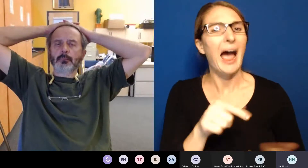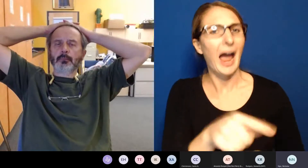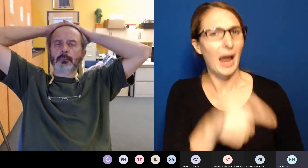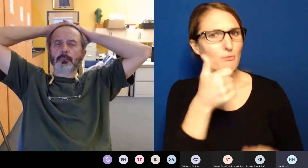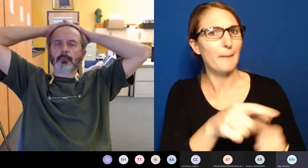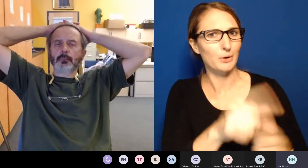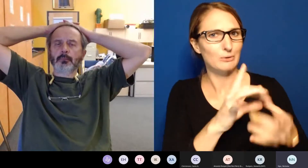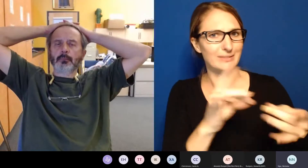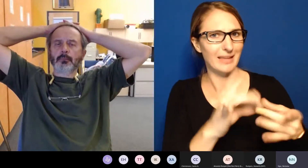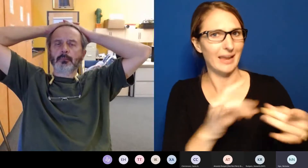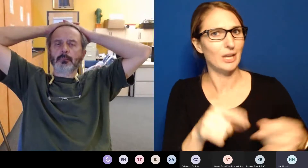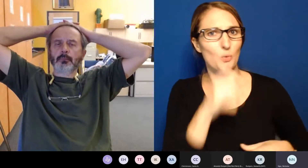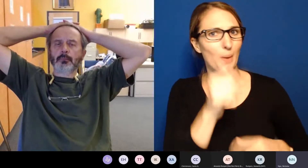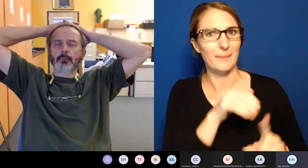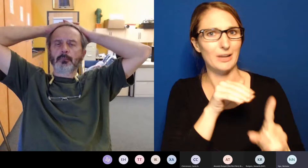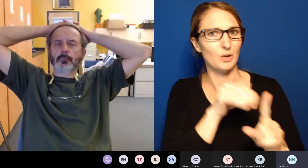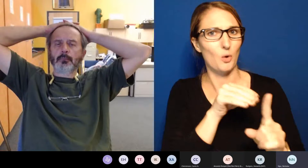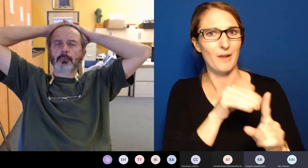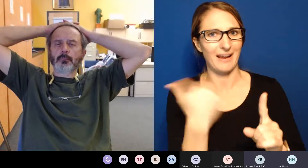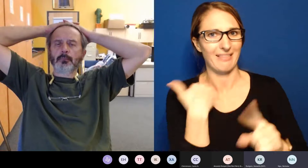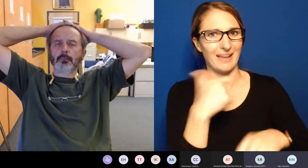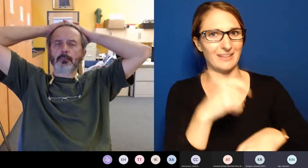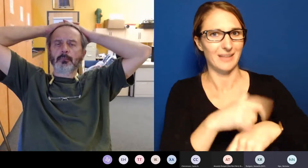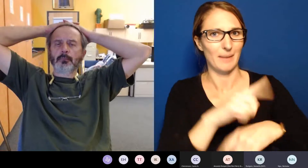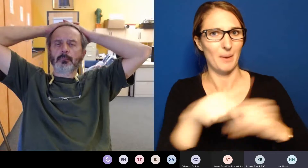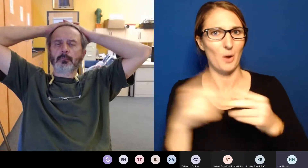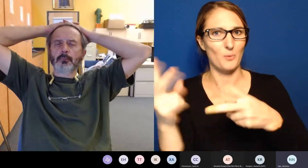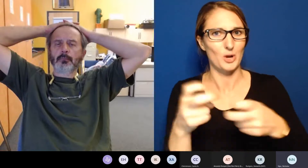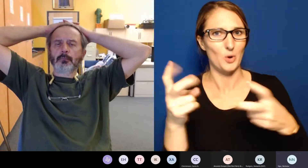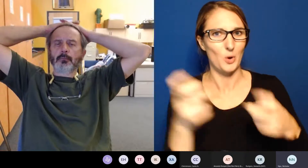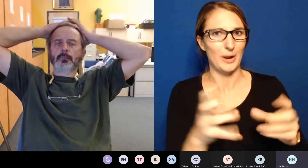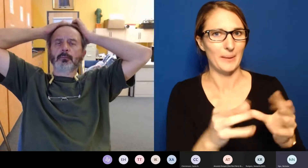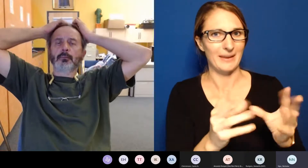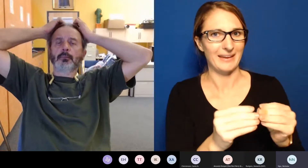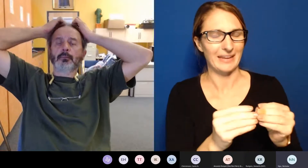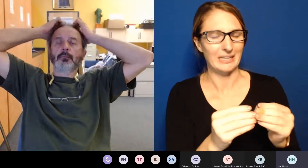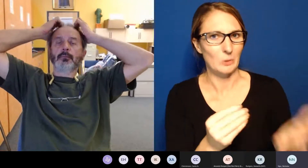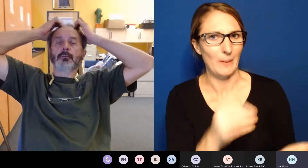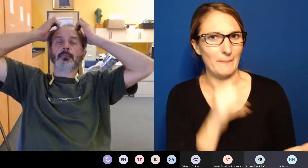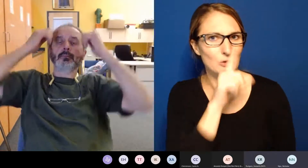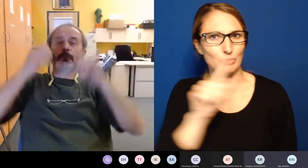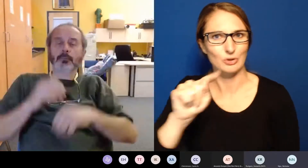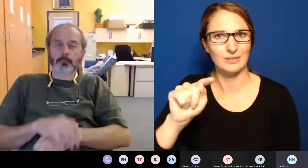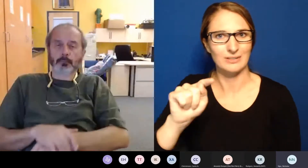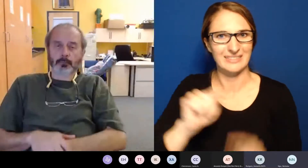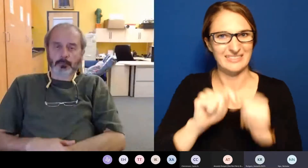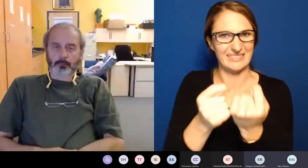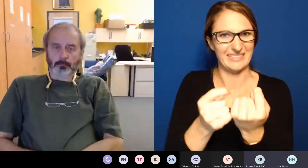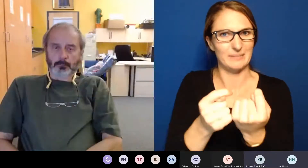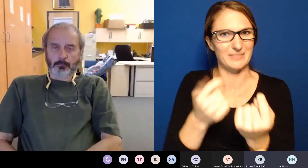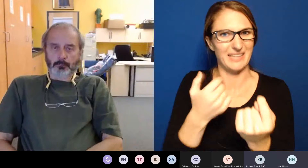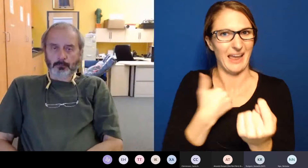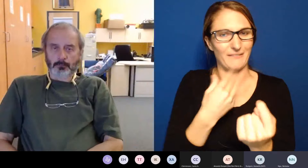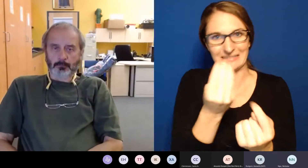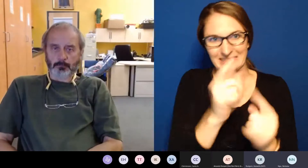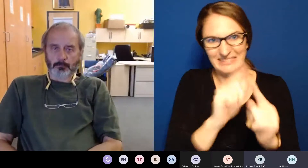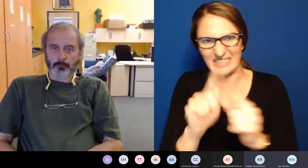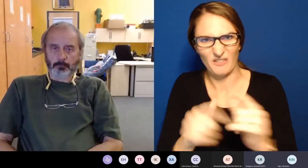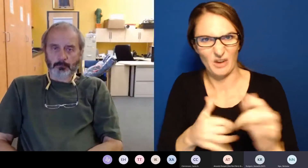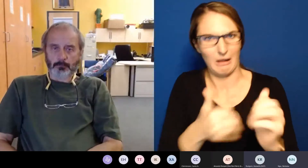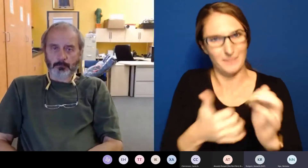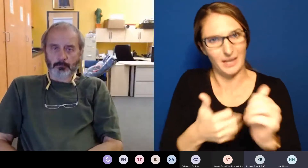it didn't notify you last time as well. So I'm not sure. And Teams has gone quite a few different updates, so that's something